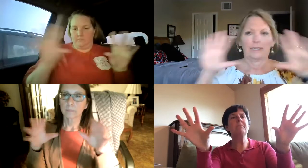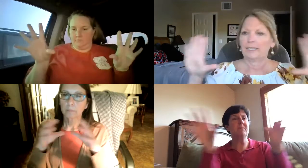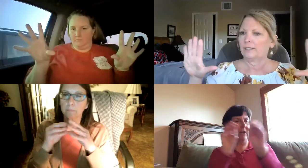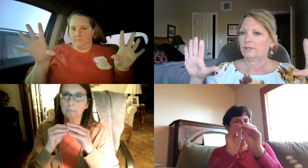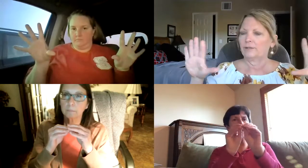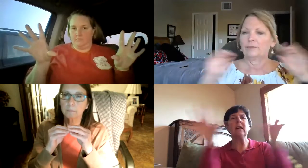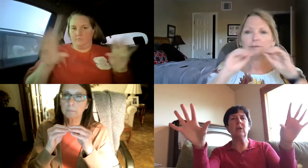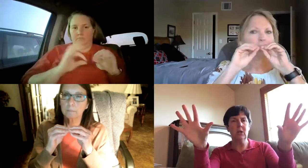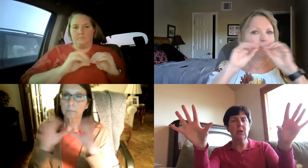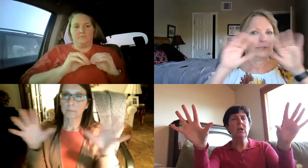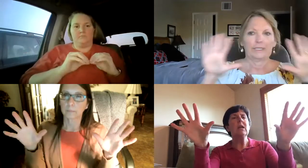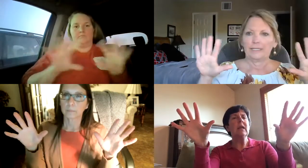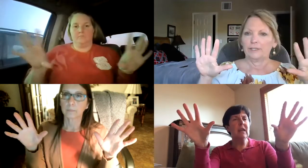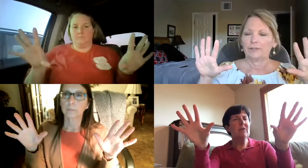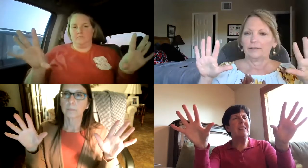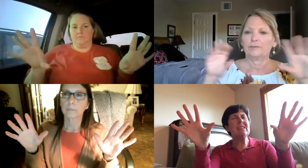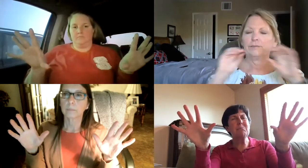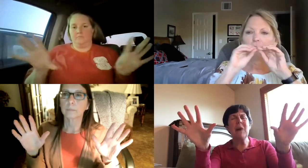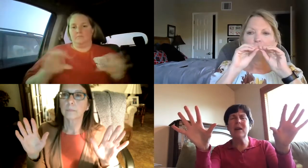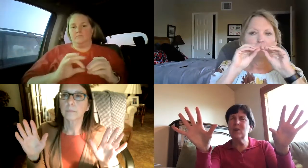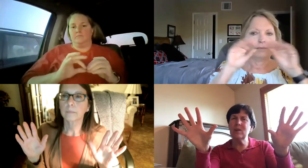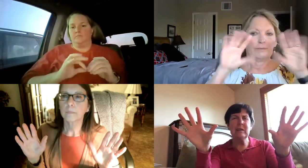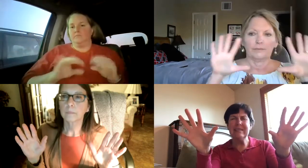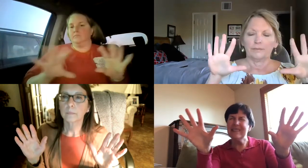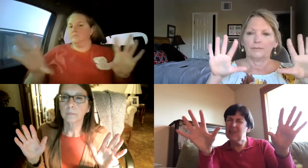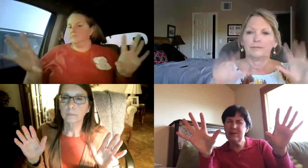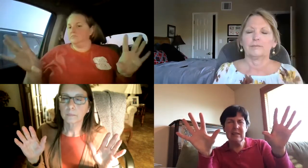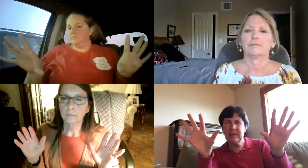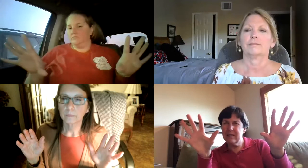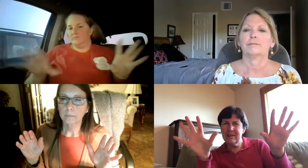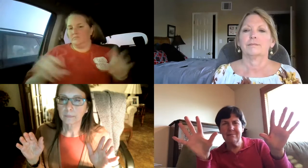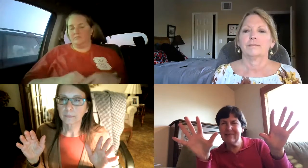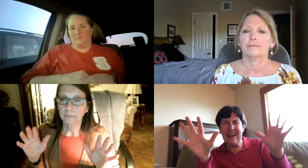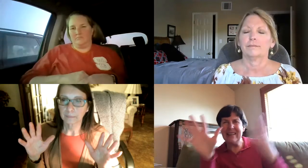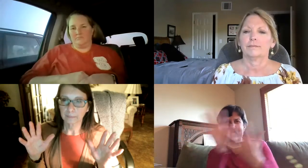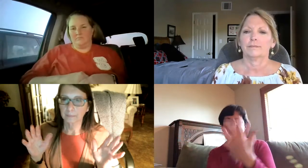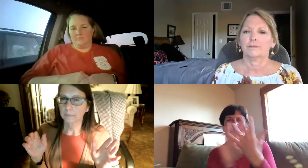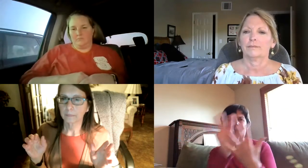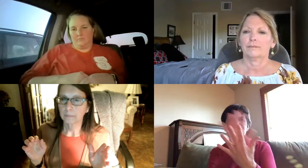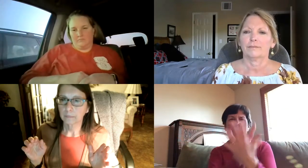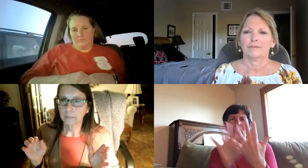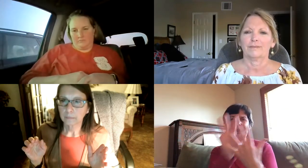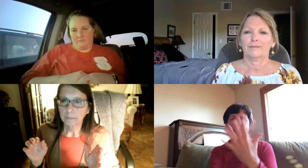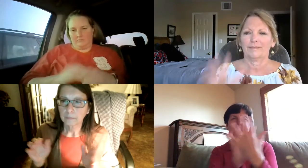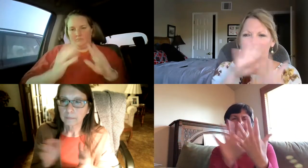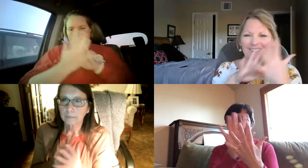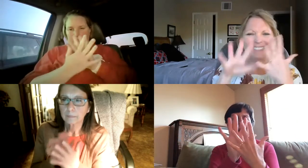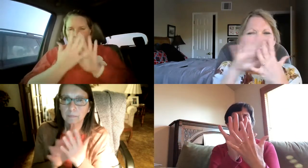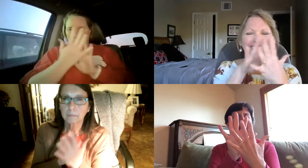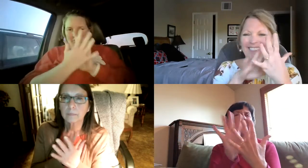Mm-hmm. Very clear. If it's muddled, you know, it's just kind of confusing.